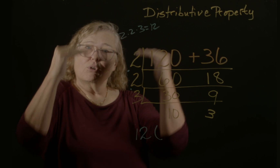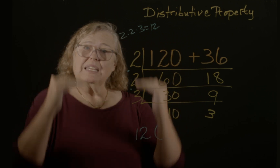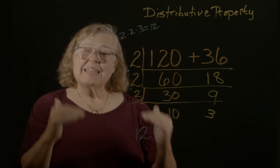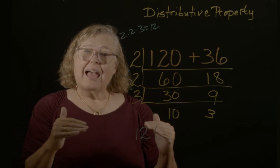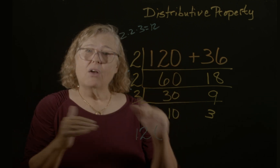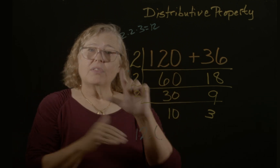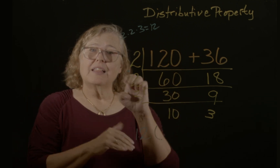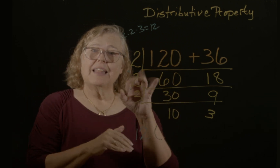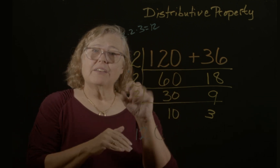leftovers.